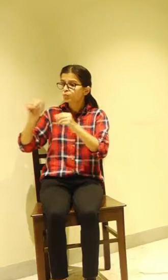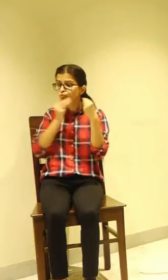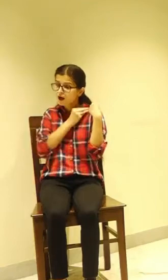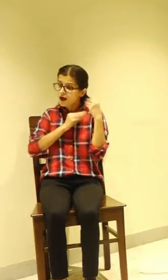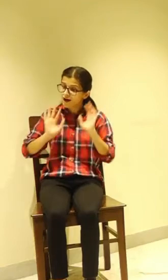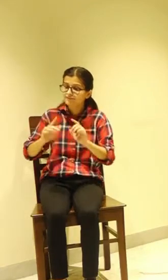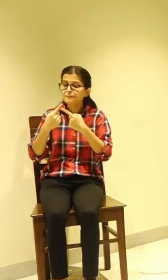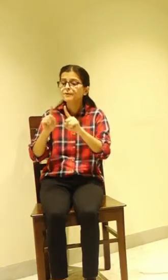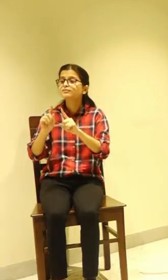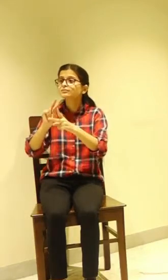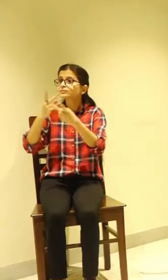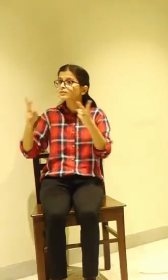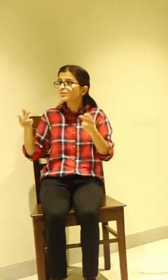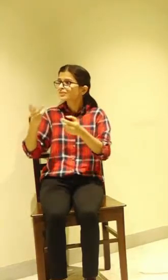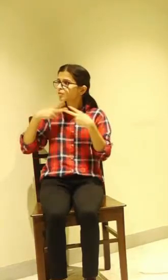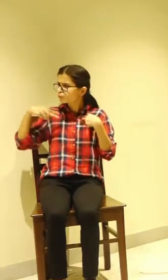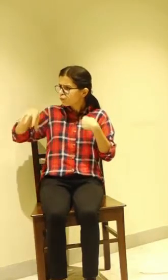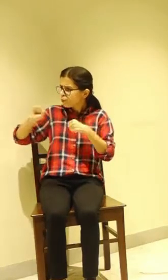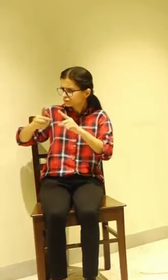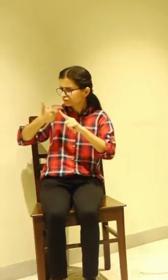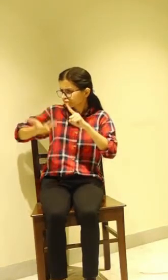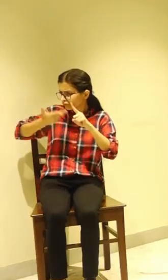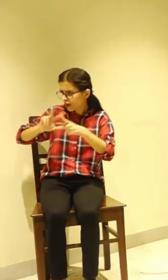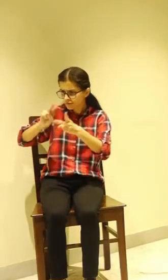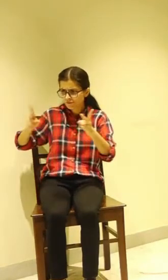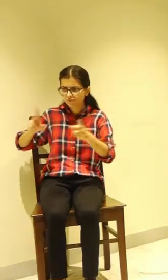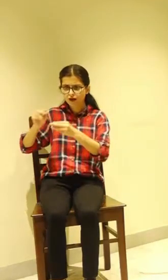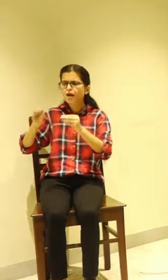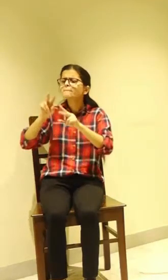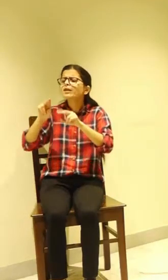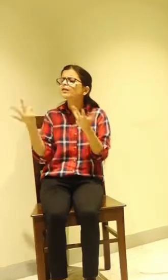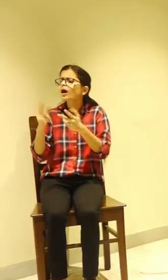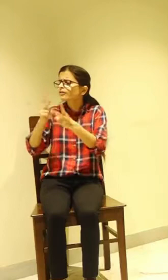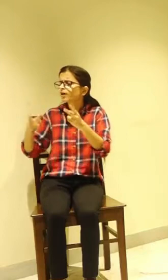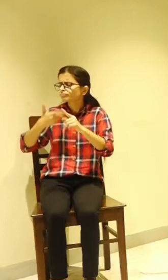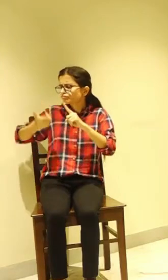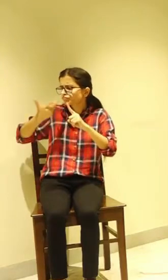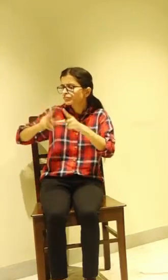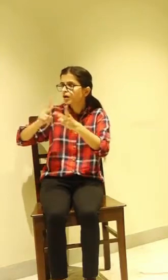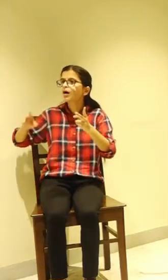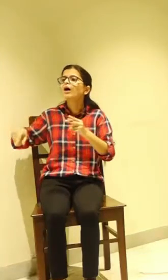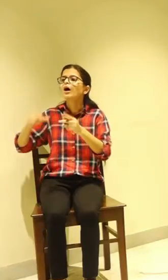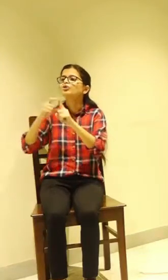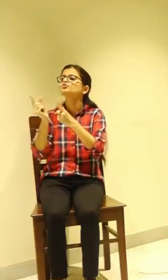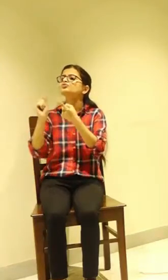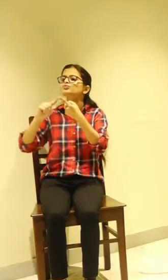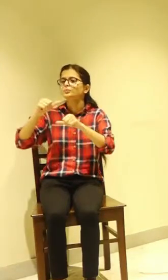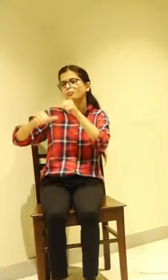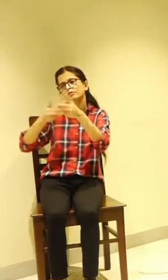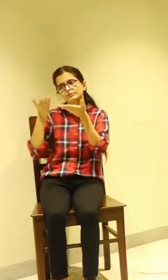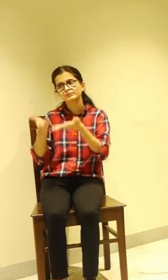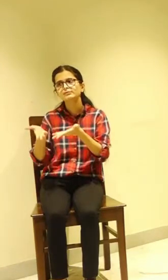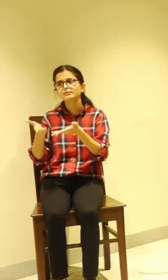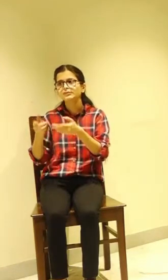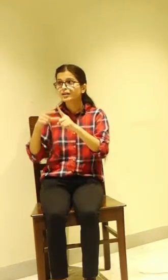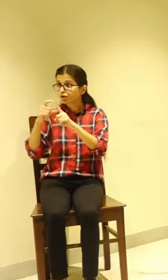but the extent to which the courts are guided in trying to figure out what it means is just due process. It just says something has